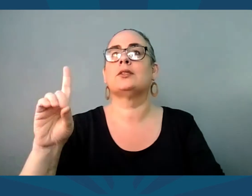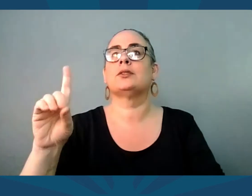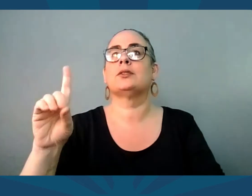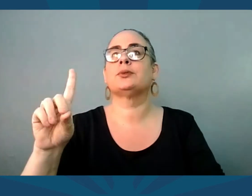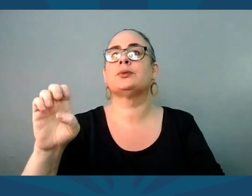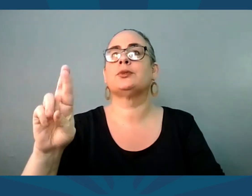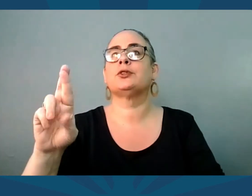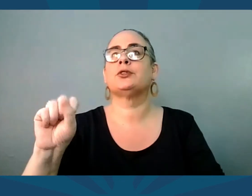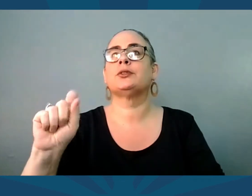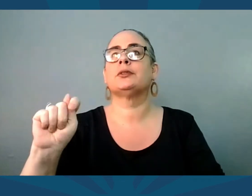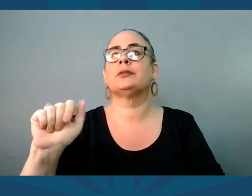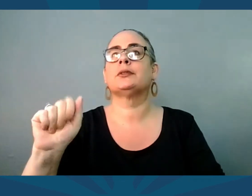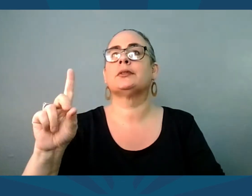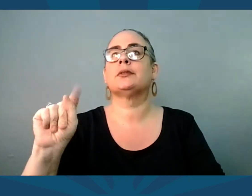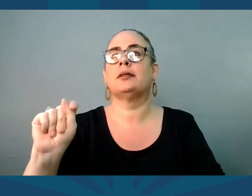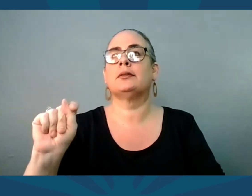Hannah Duderstadt,